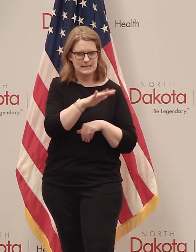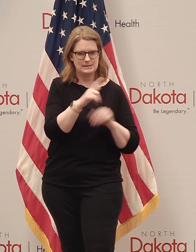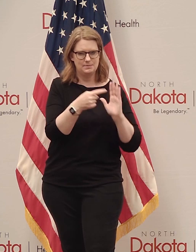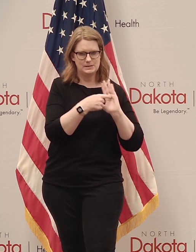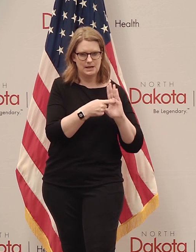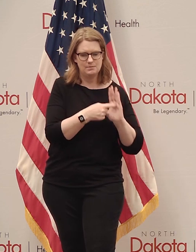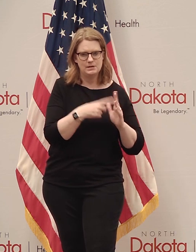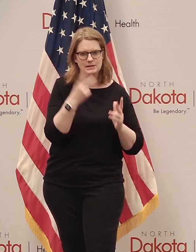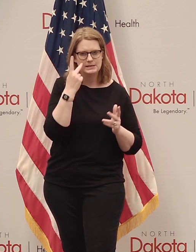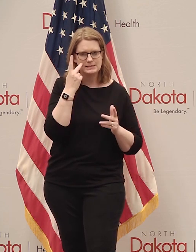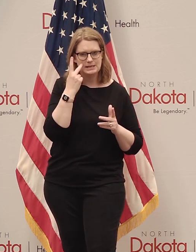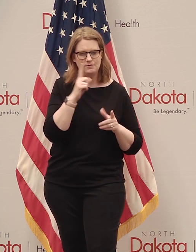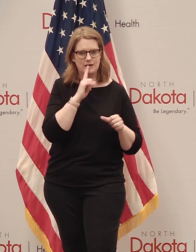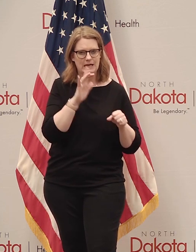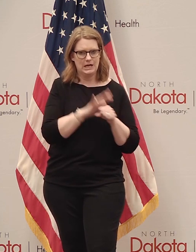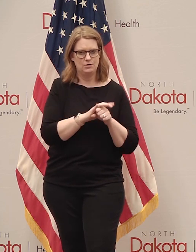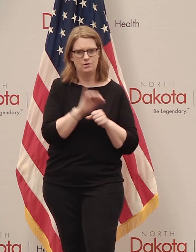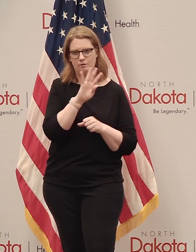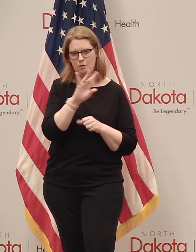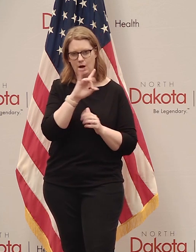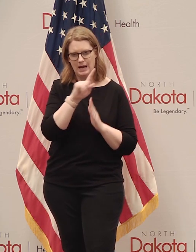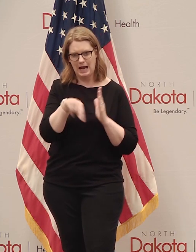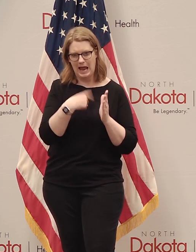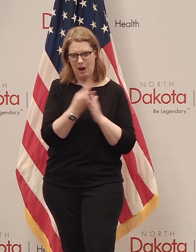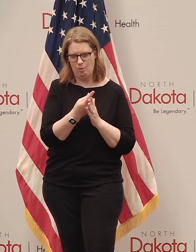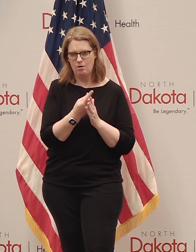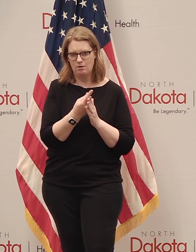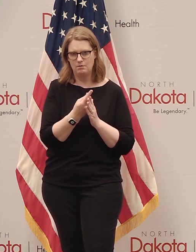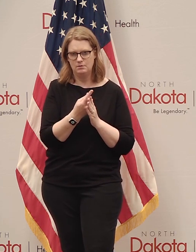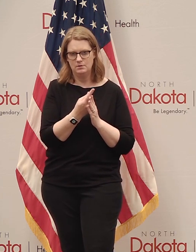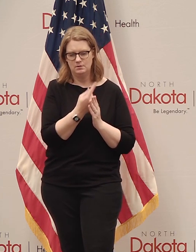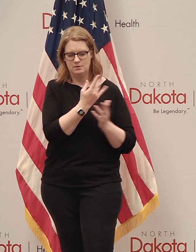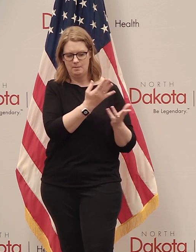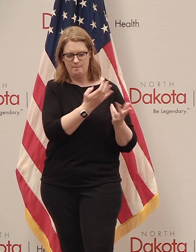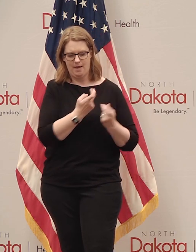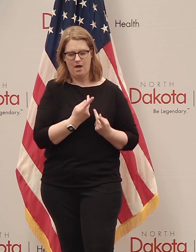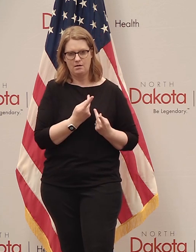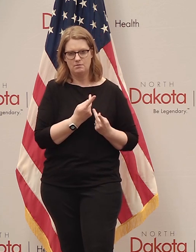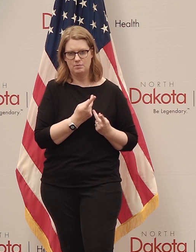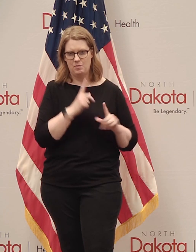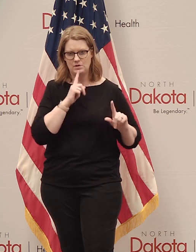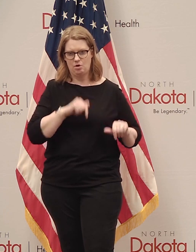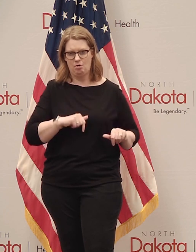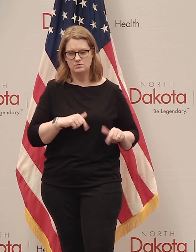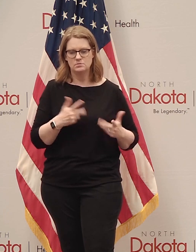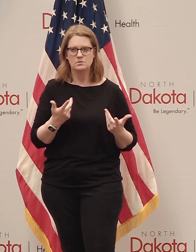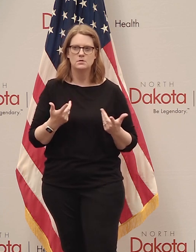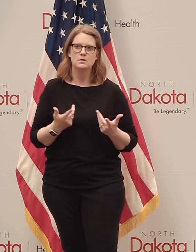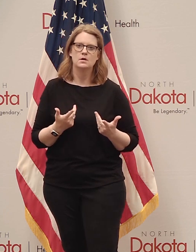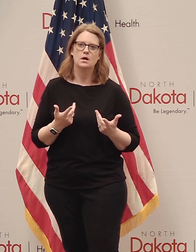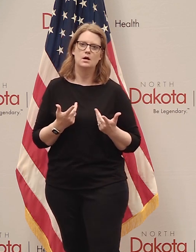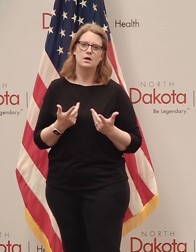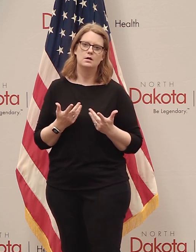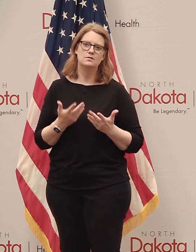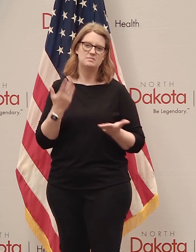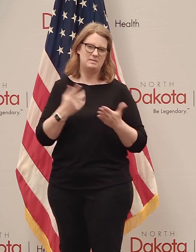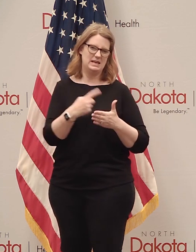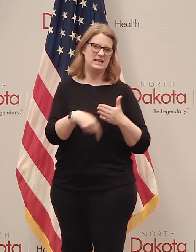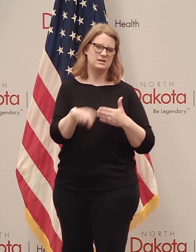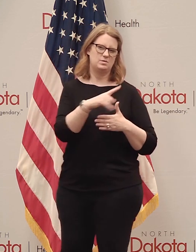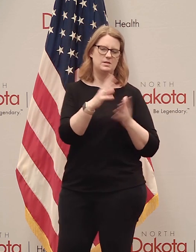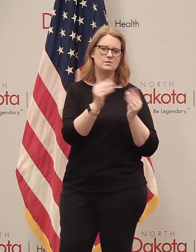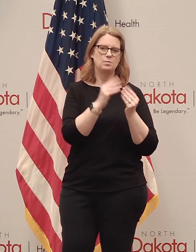see if we can be guaranteed a 48-hour turnaround in terms of results. We could have more information on that next week